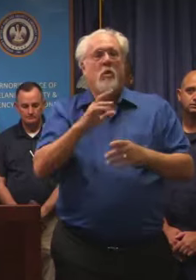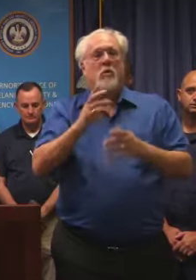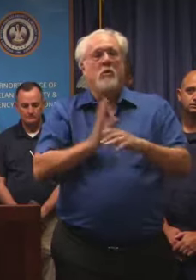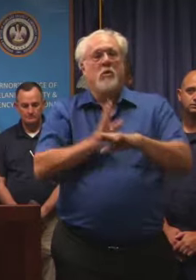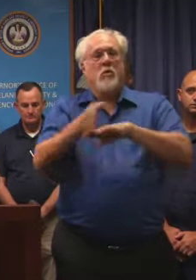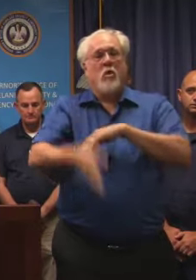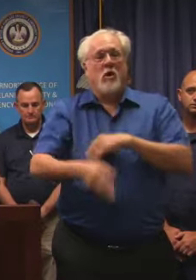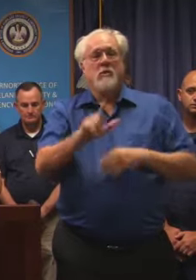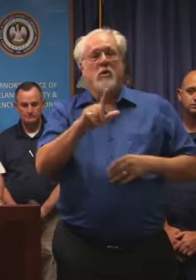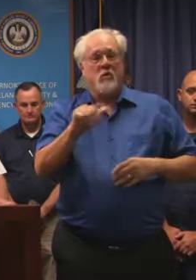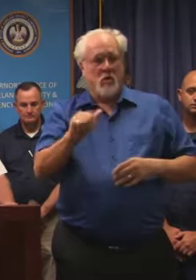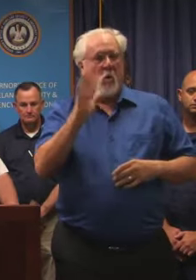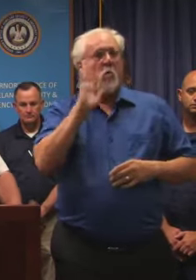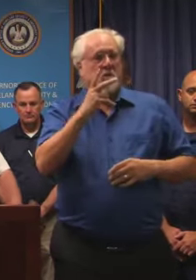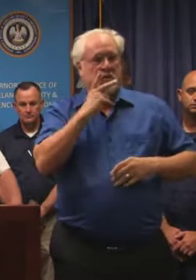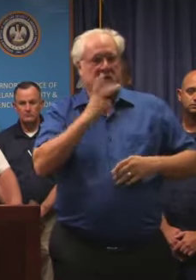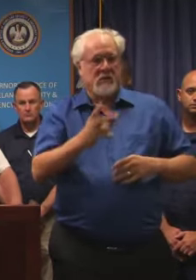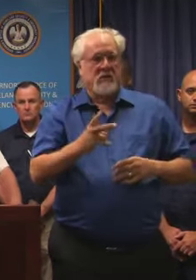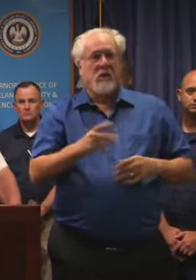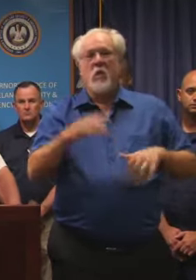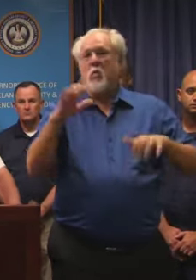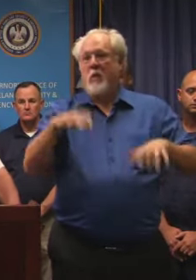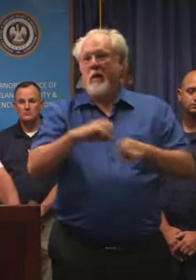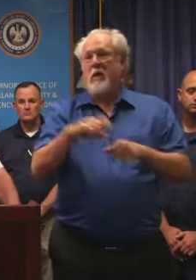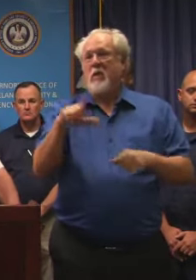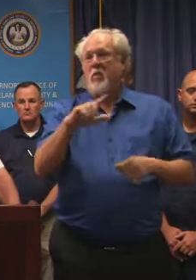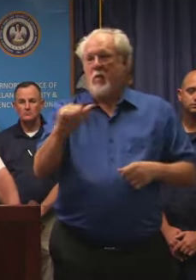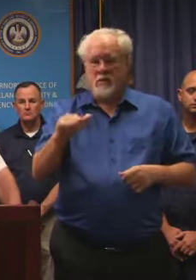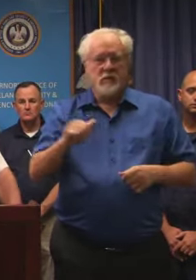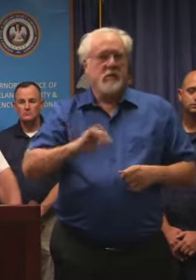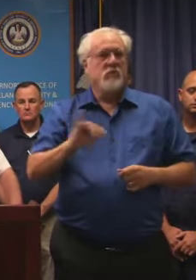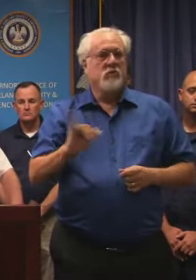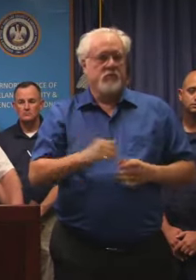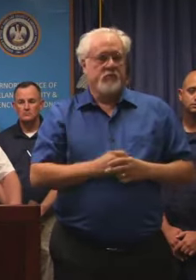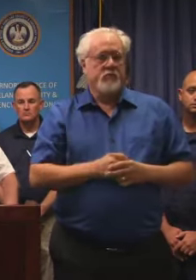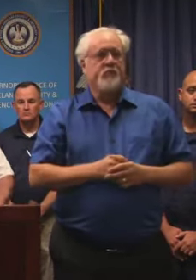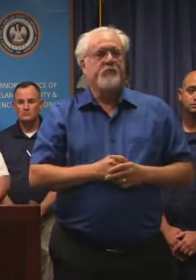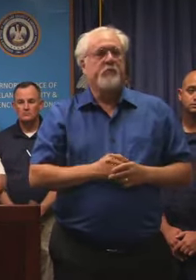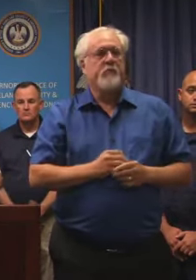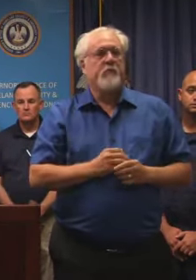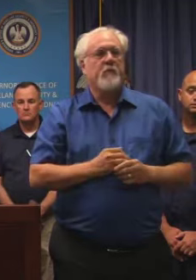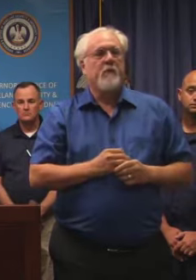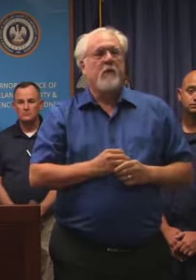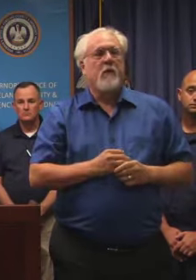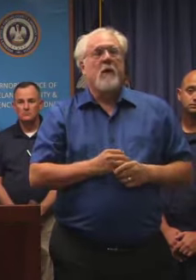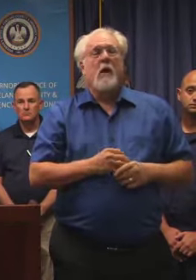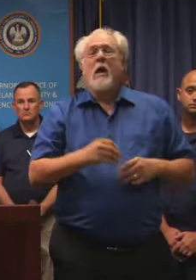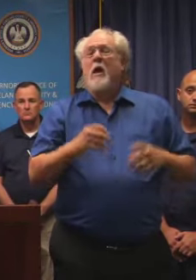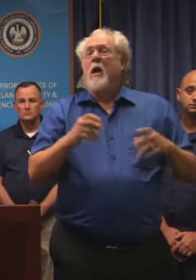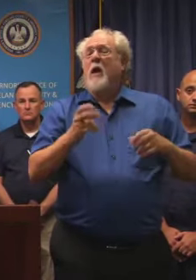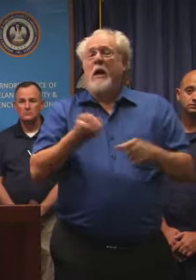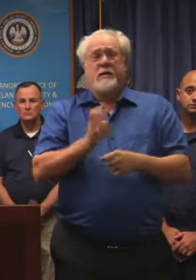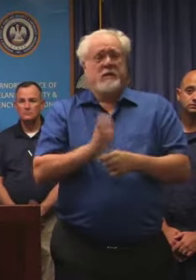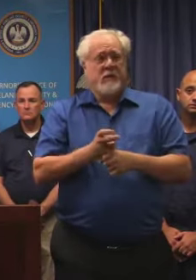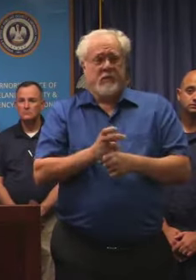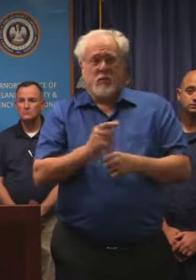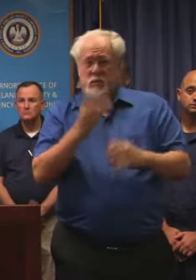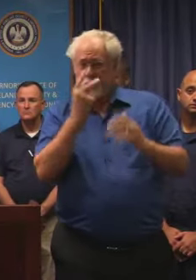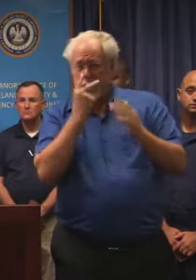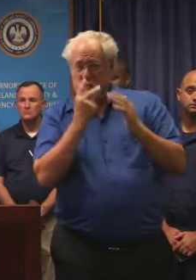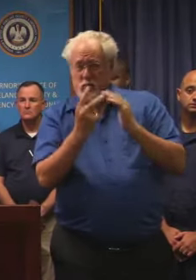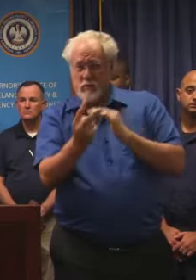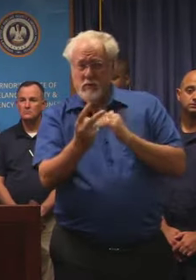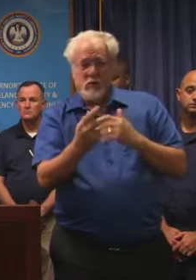Louisiana, and we will see rain in Louisiana as well. It is very difficult to